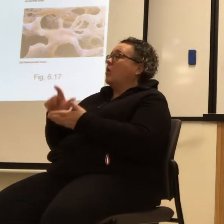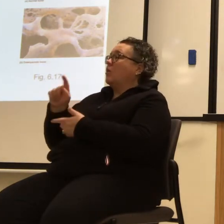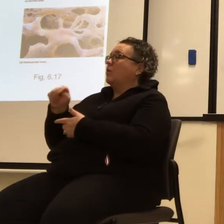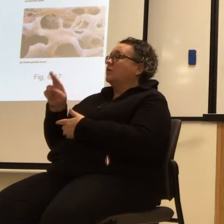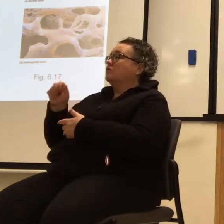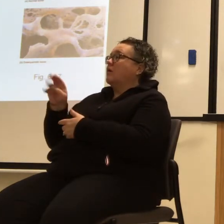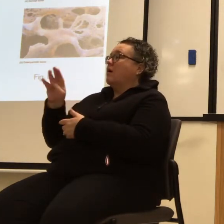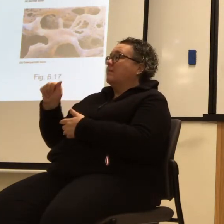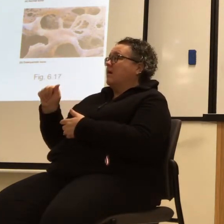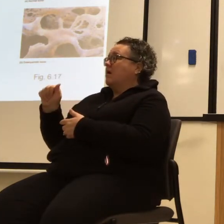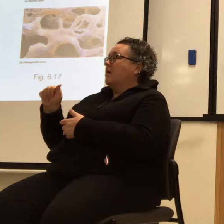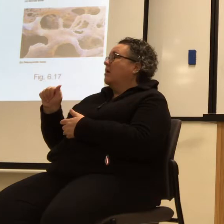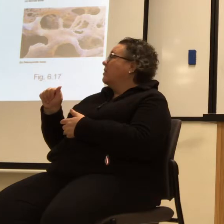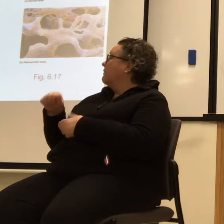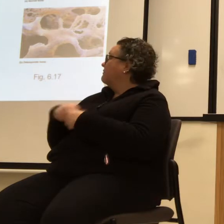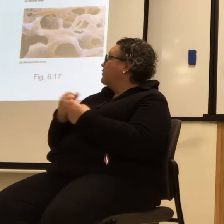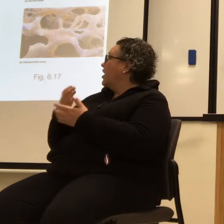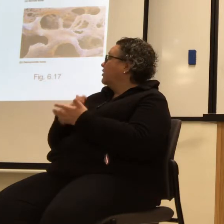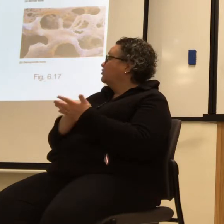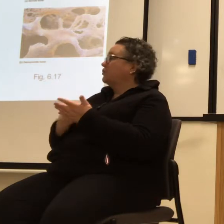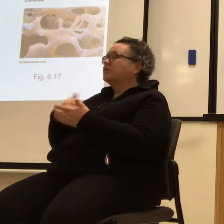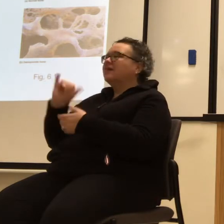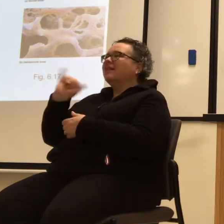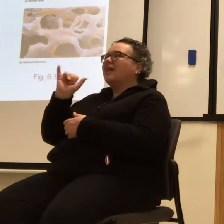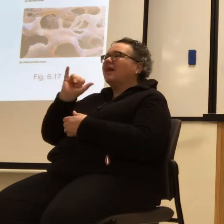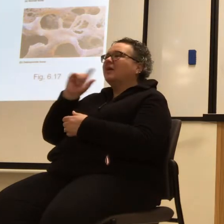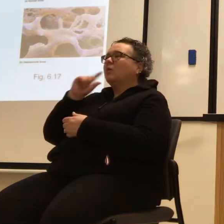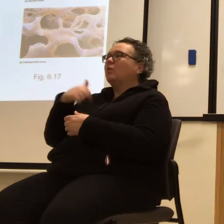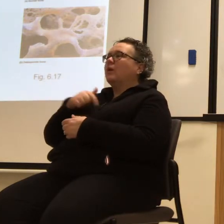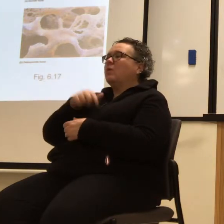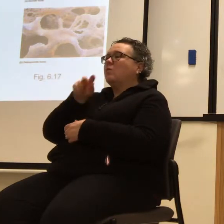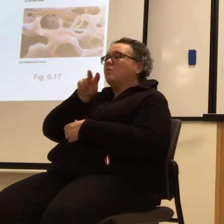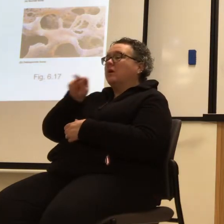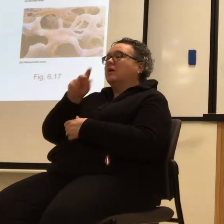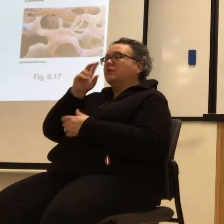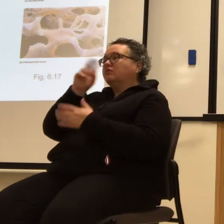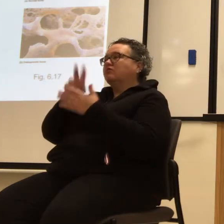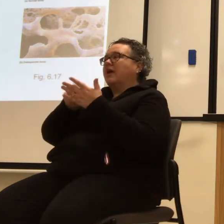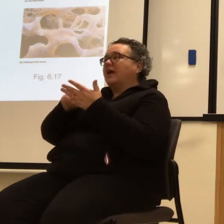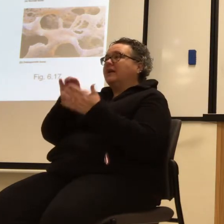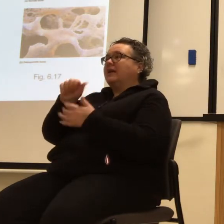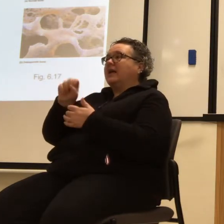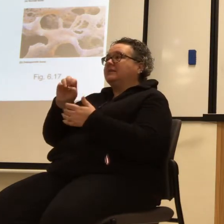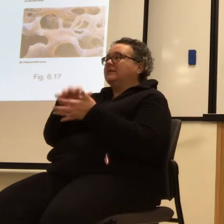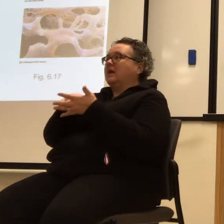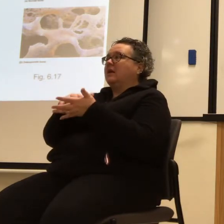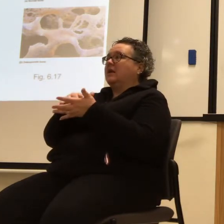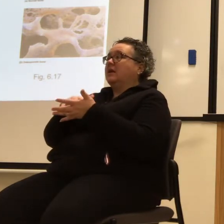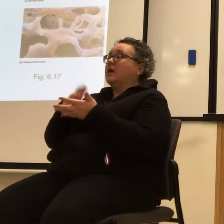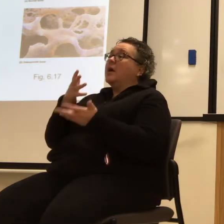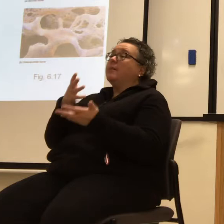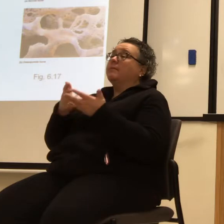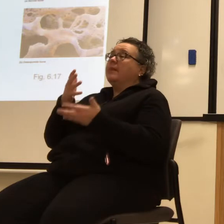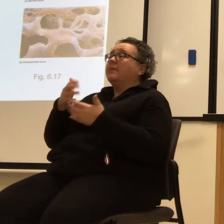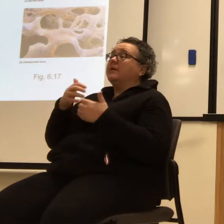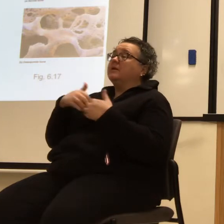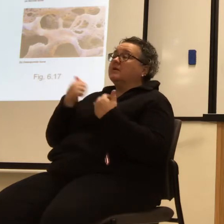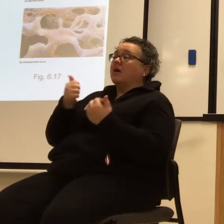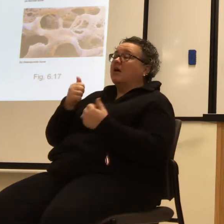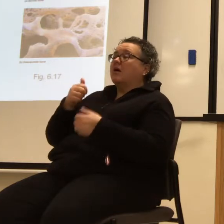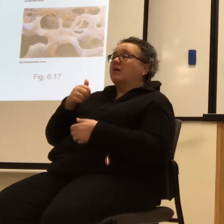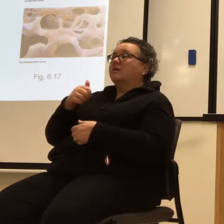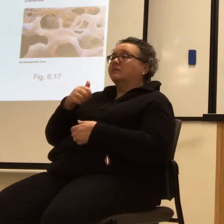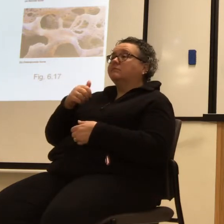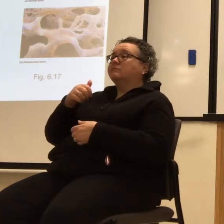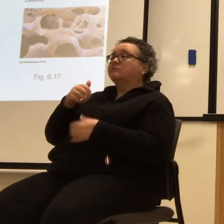like the case study we looked at, like grandma, grandpa falls and breaks bones. Maybe a young person falls, 20 years old, they don't break a bone.